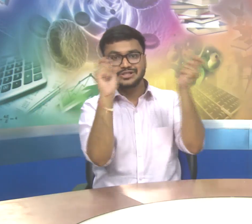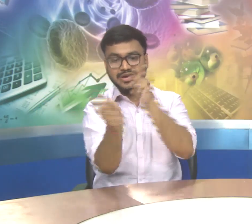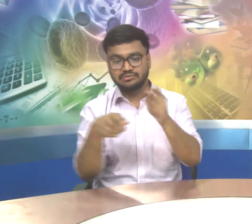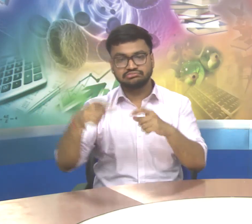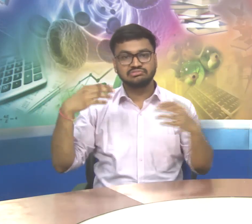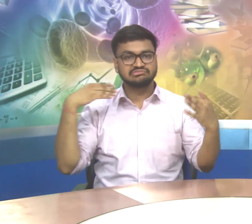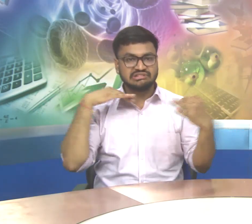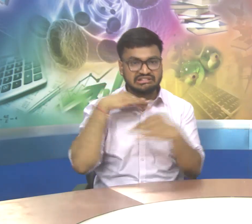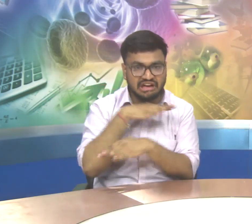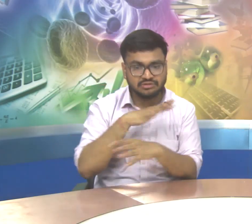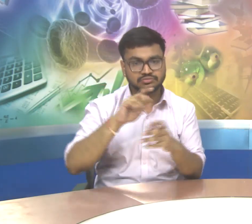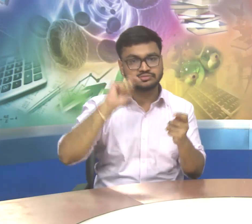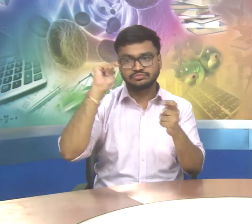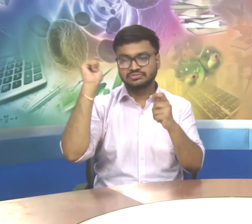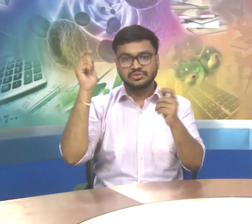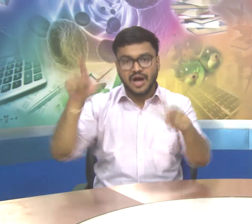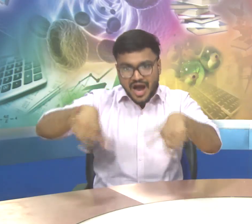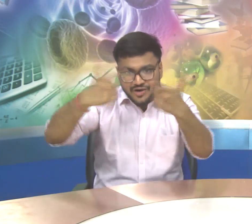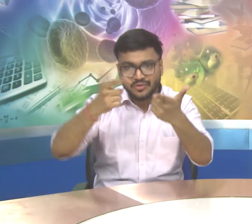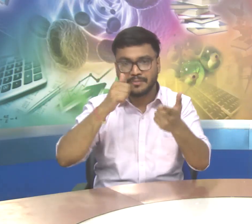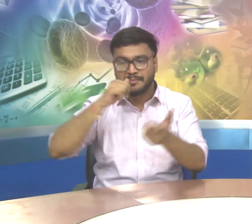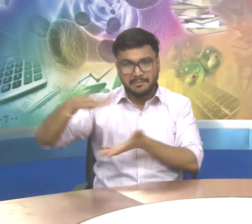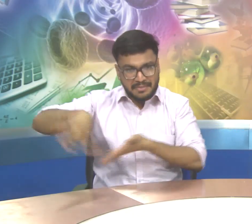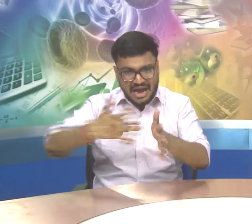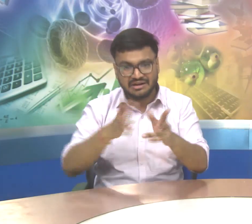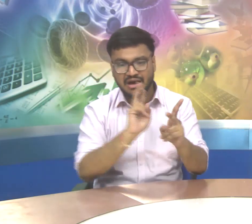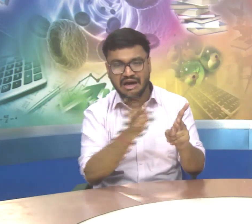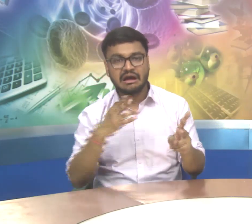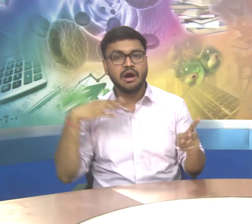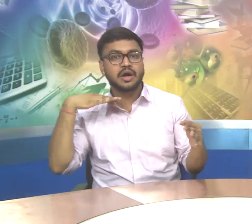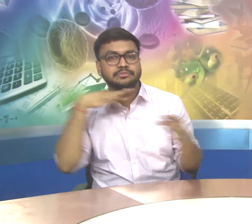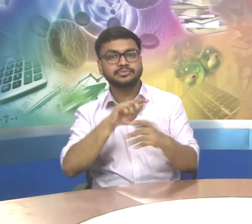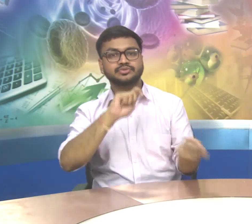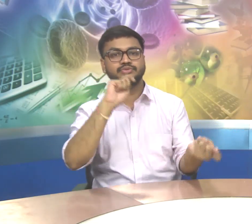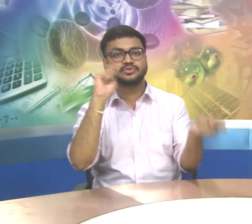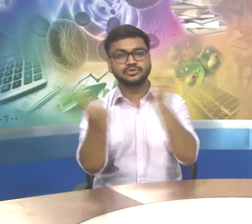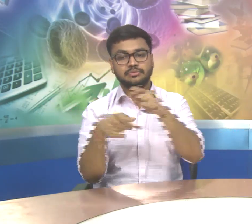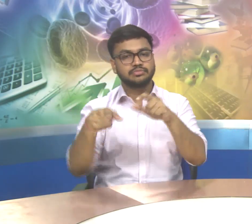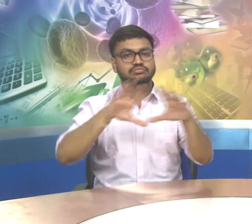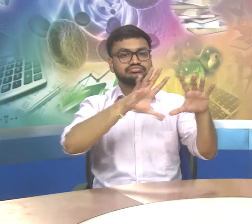This overuse has caused serious damage to the environment.